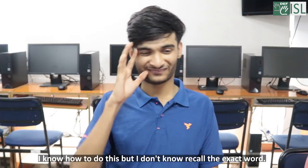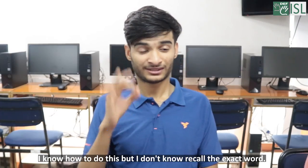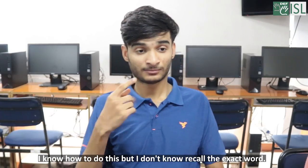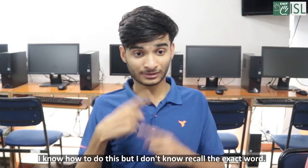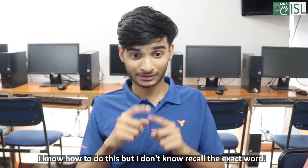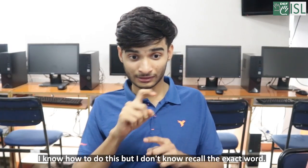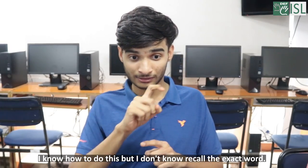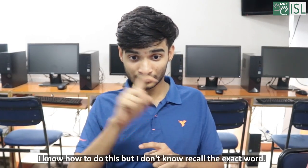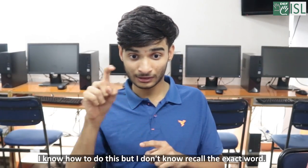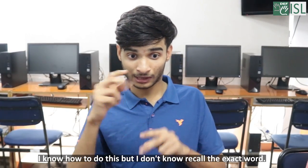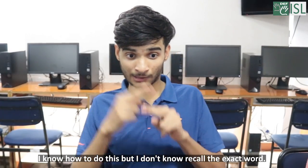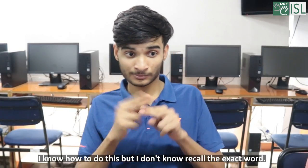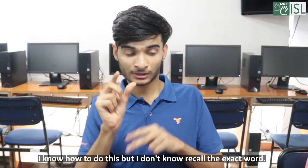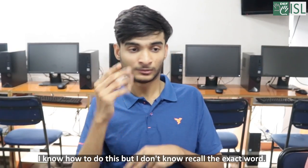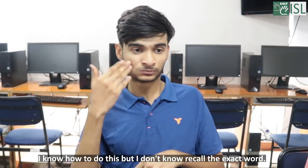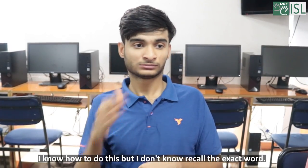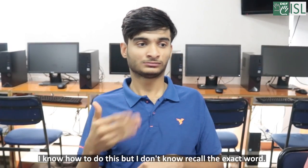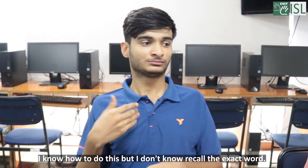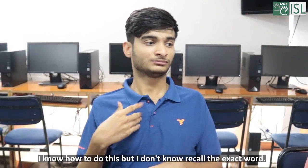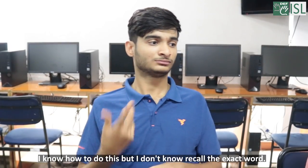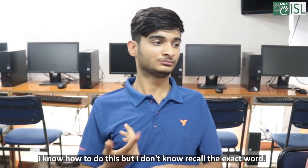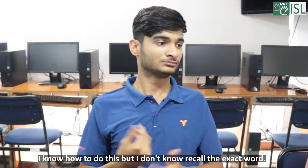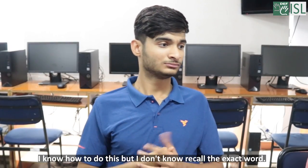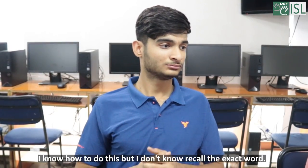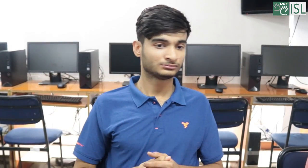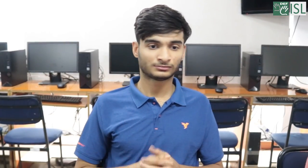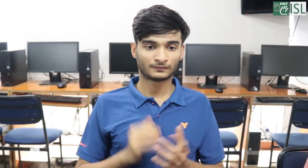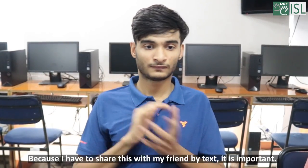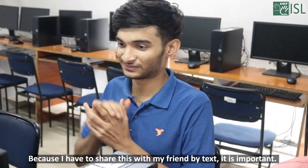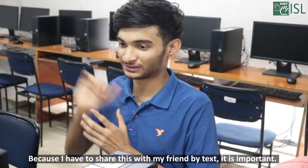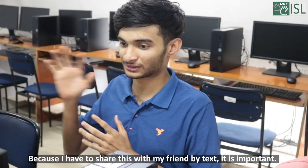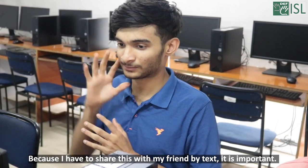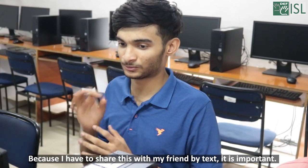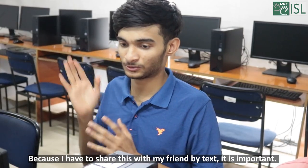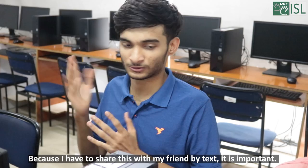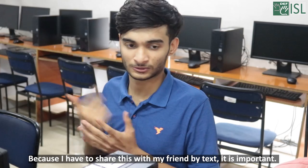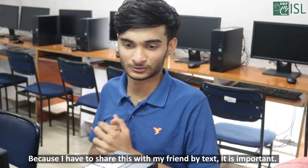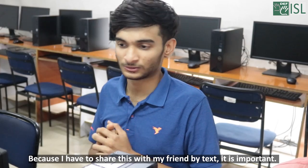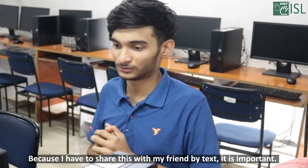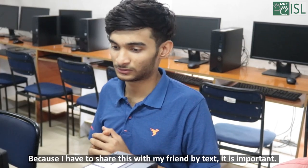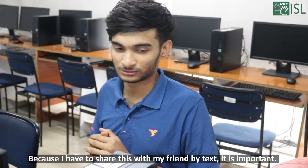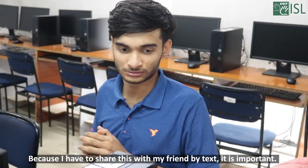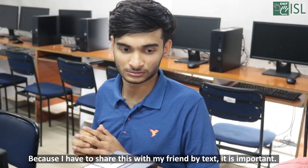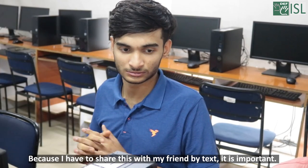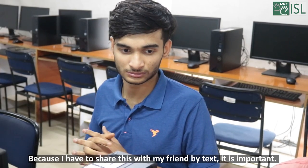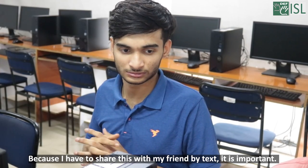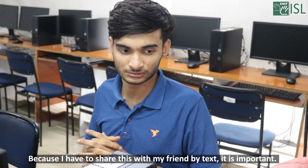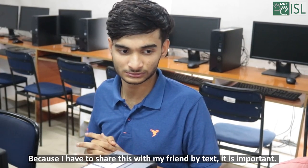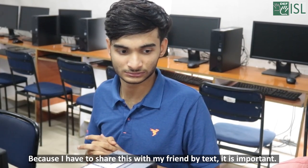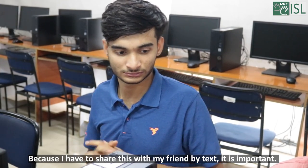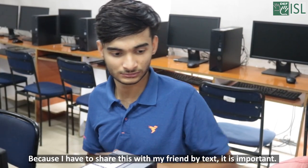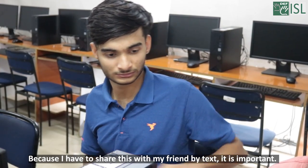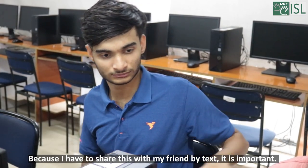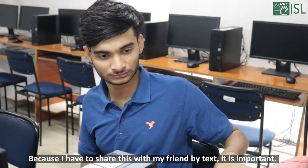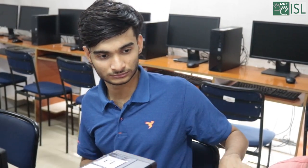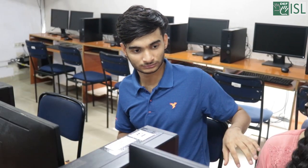I know how to do this, but I do not recall the exact word. Because I have to share this with my friend by text, it's important.